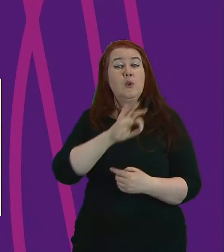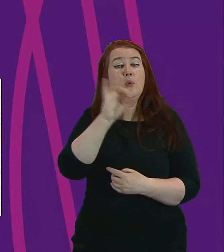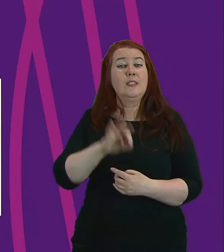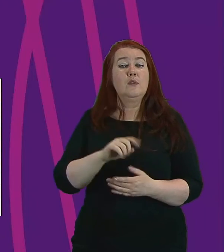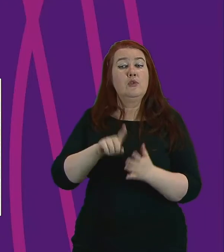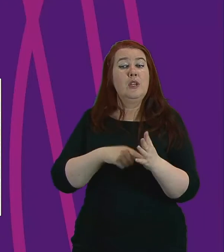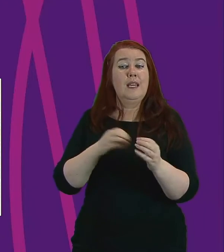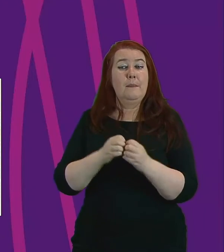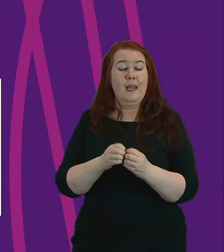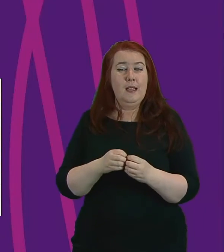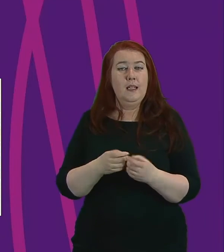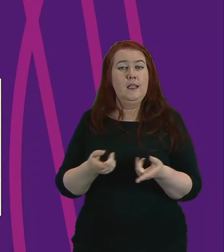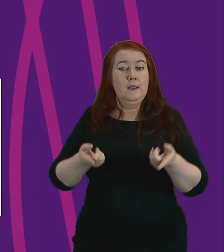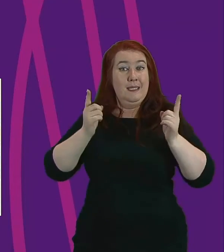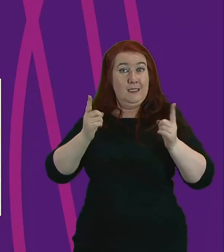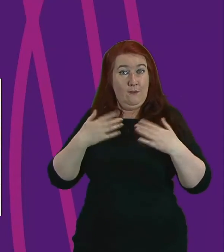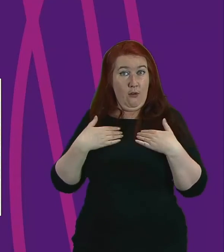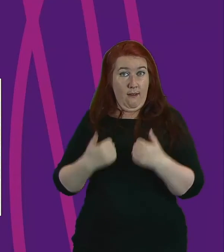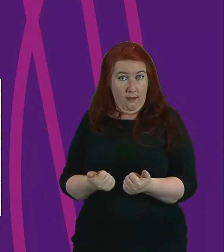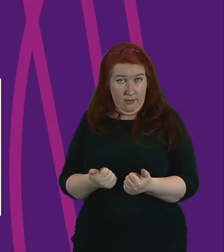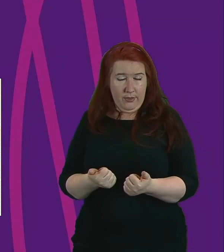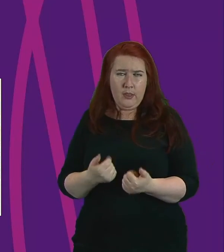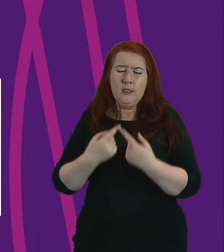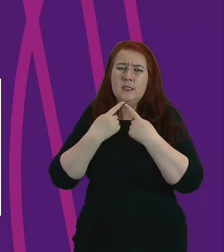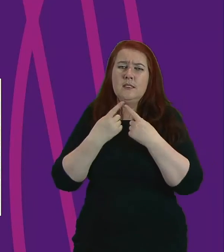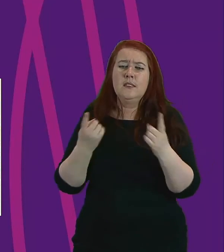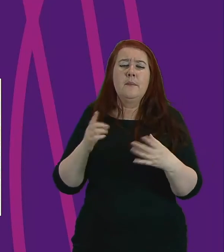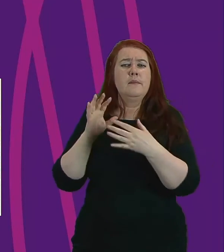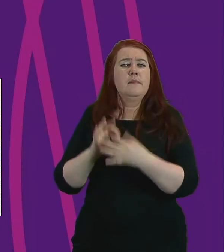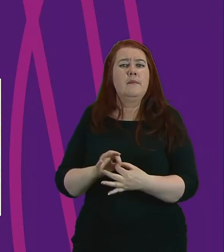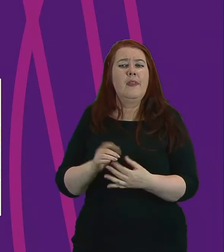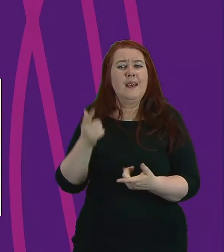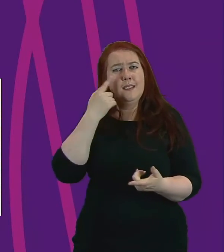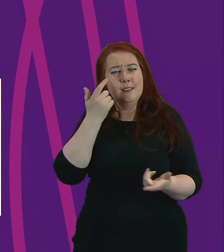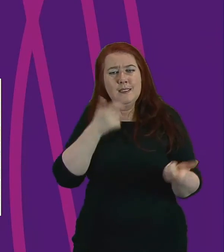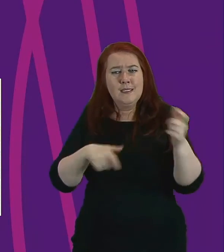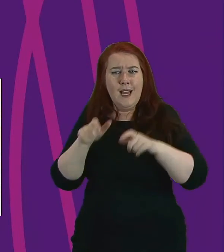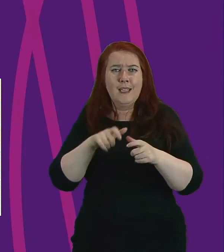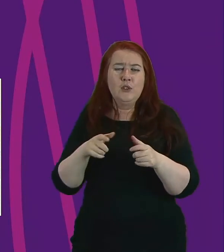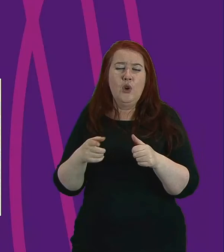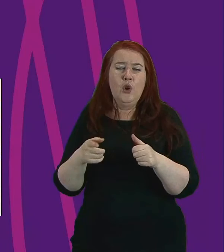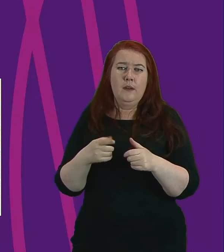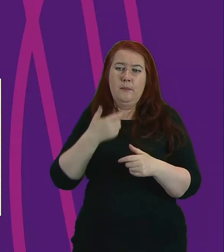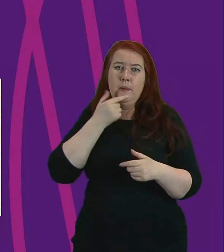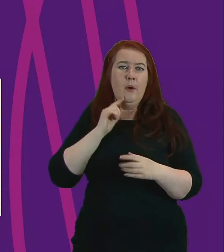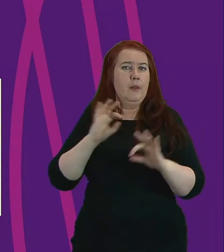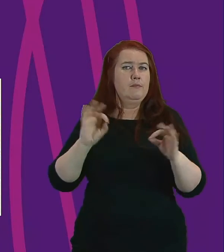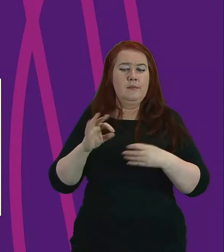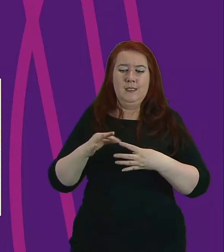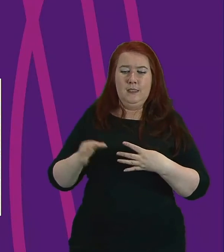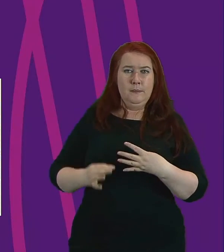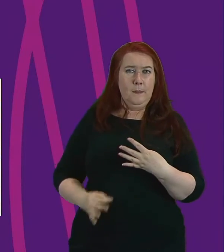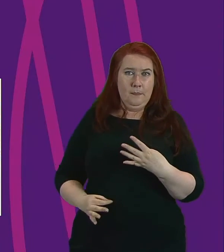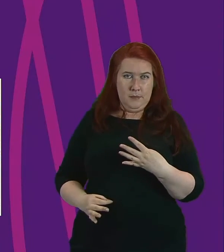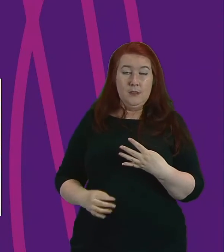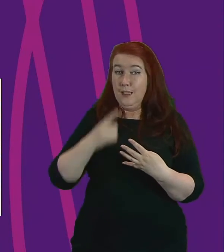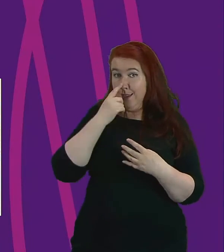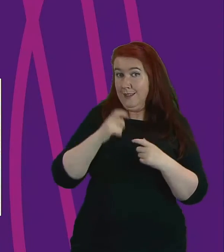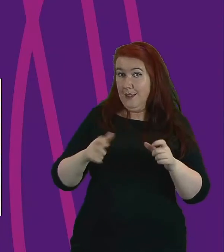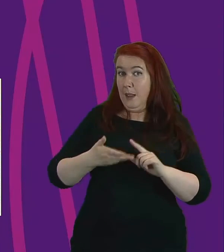Cabinet Secretary for Health made a statement regarding the science of asymptomatic transmission of the coronavirus. She quoted